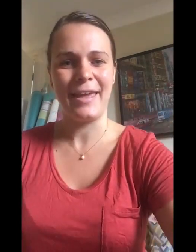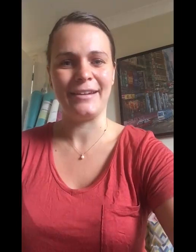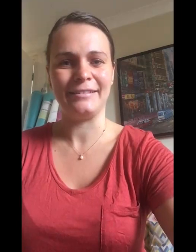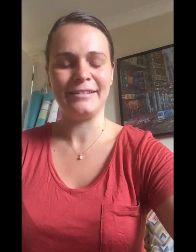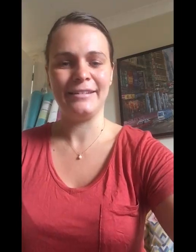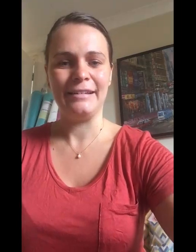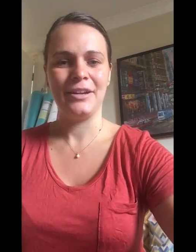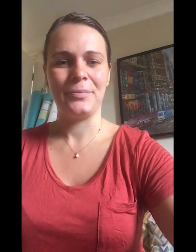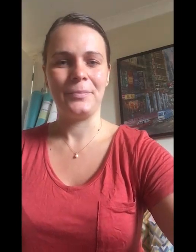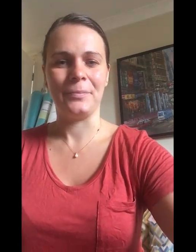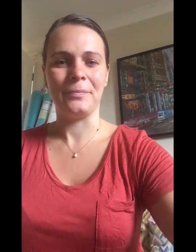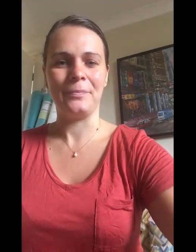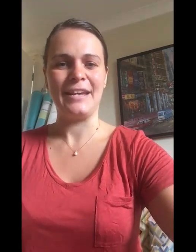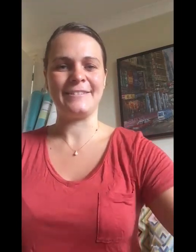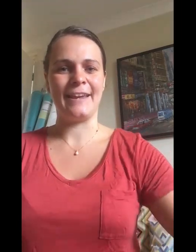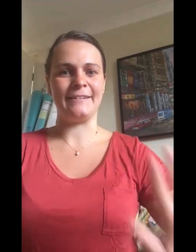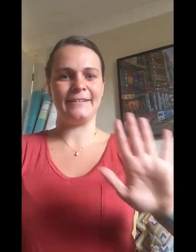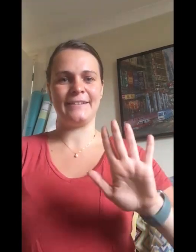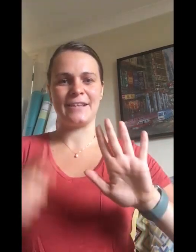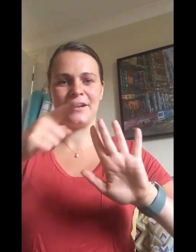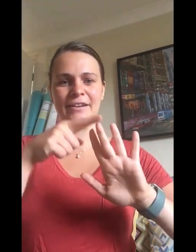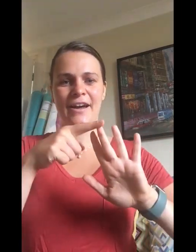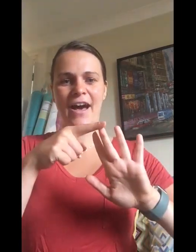be? Let's see. So, I.